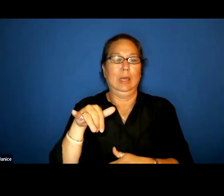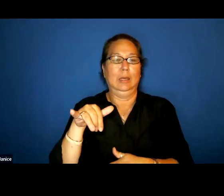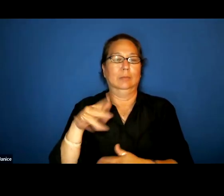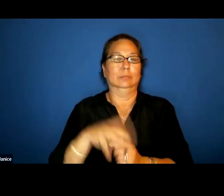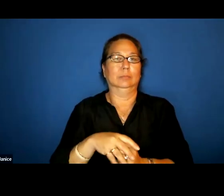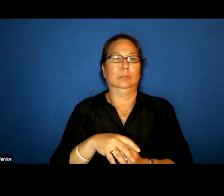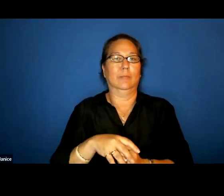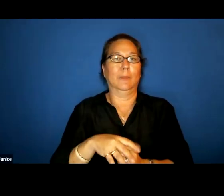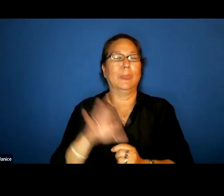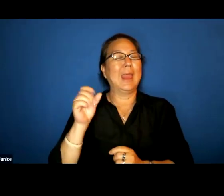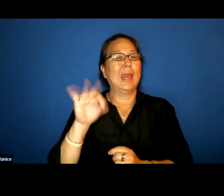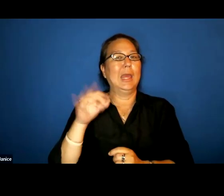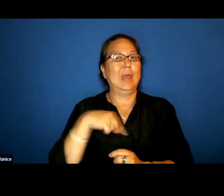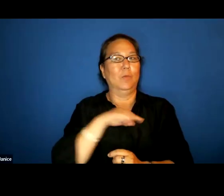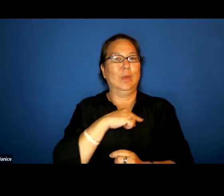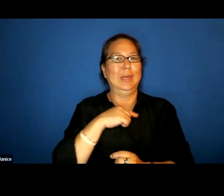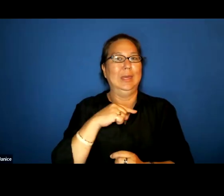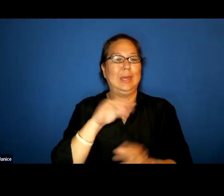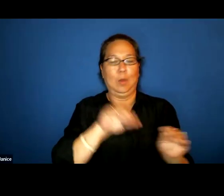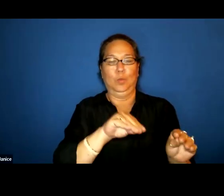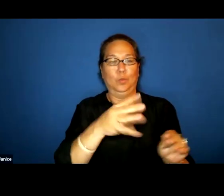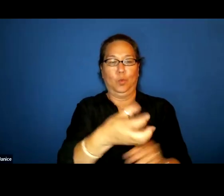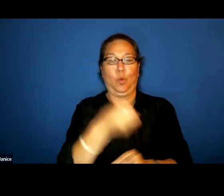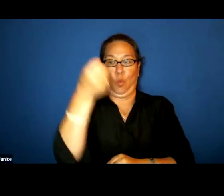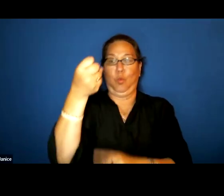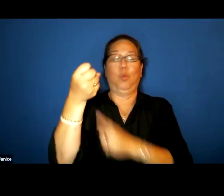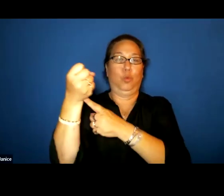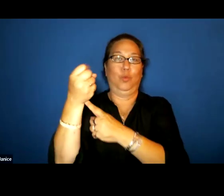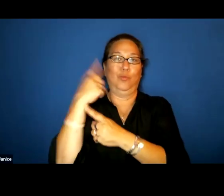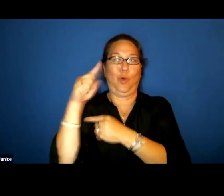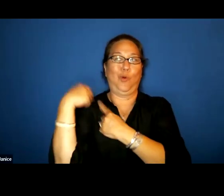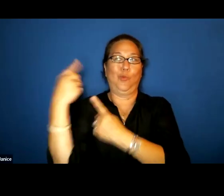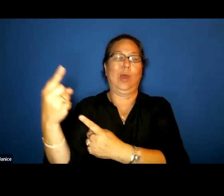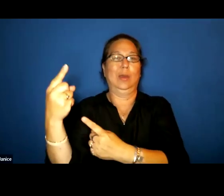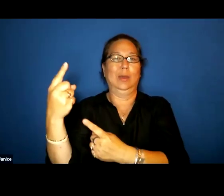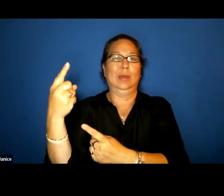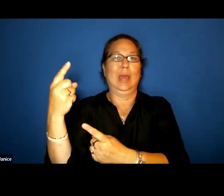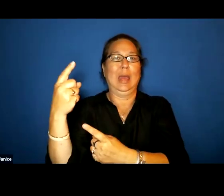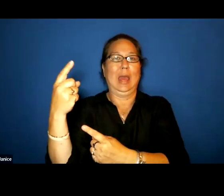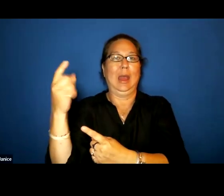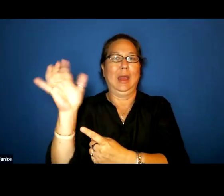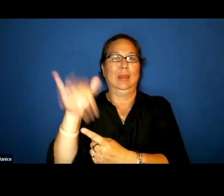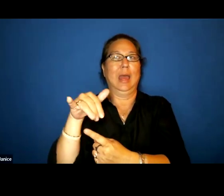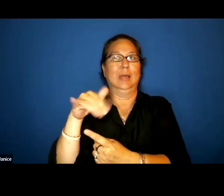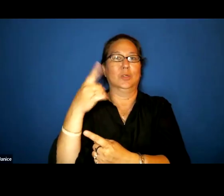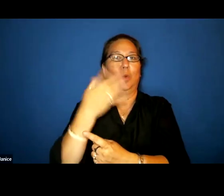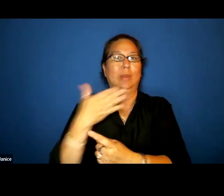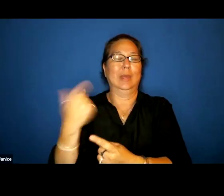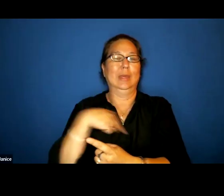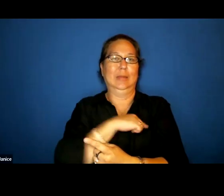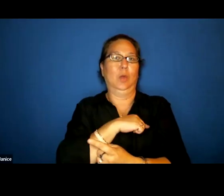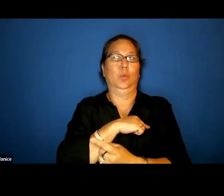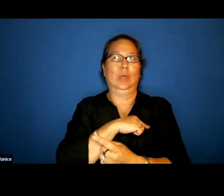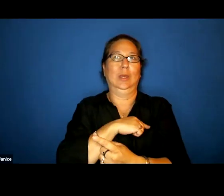But if we can set this aside for a while, that is something we are consistently hearing from families as well, so that they can